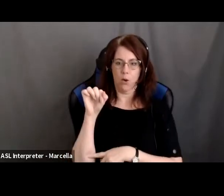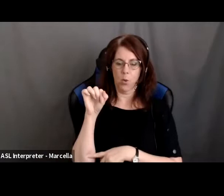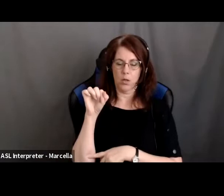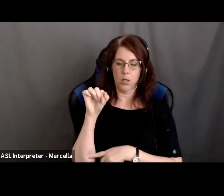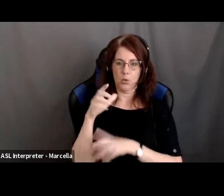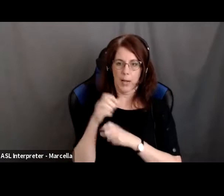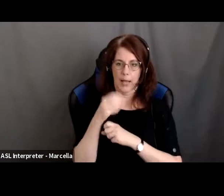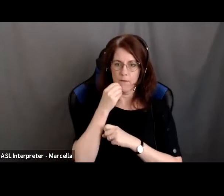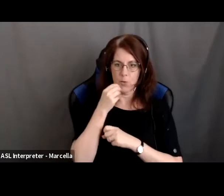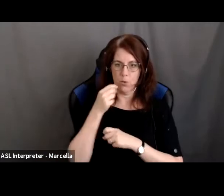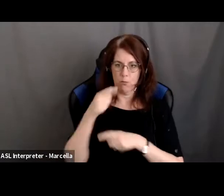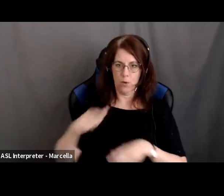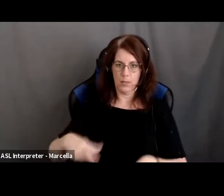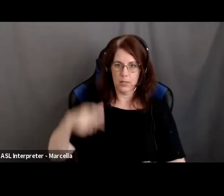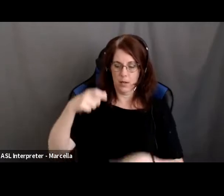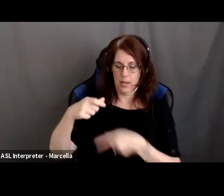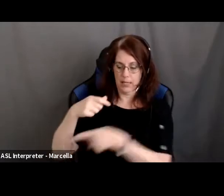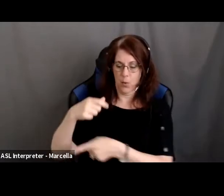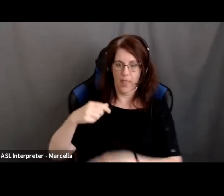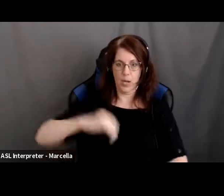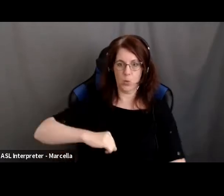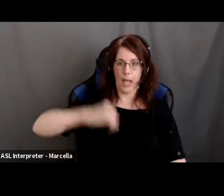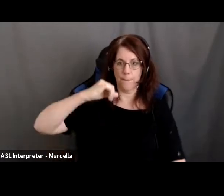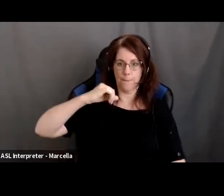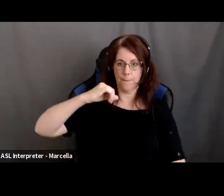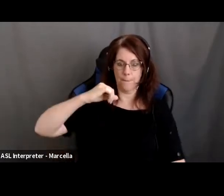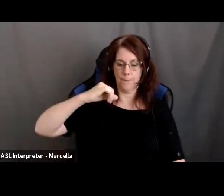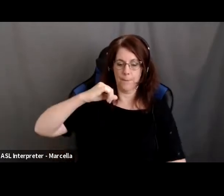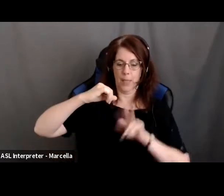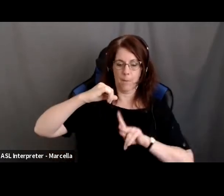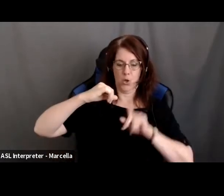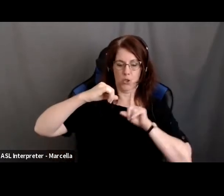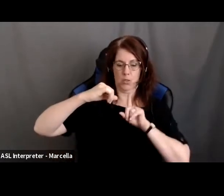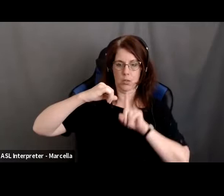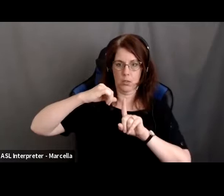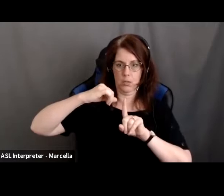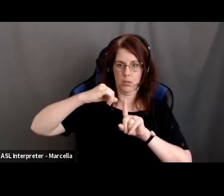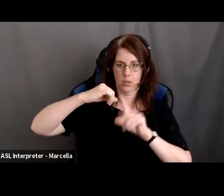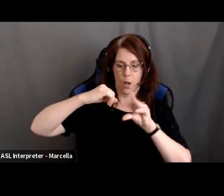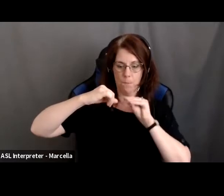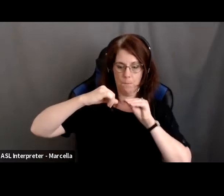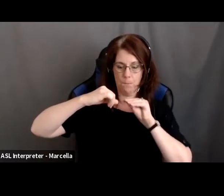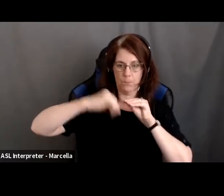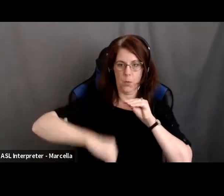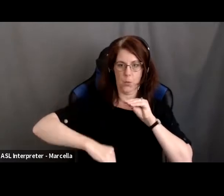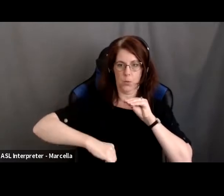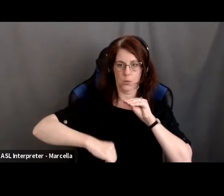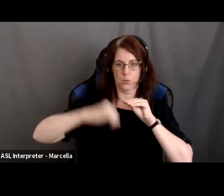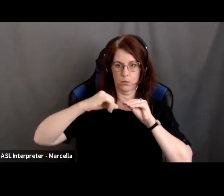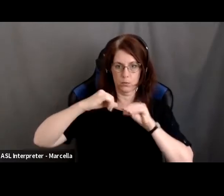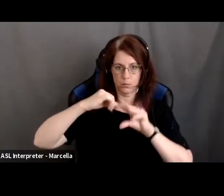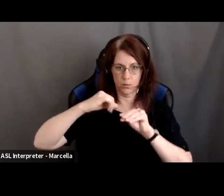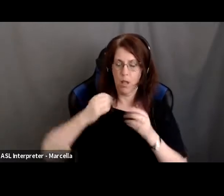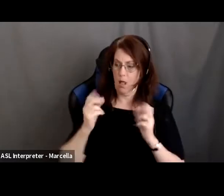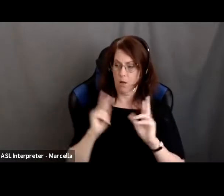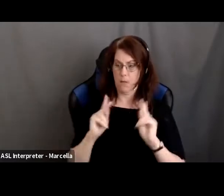spoon. So it doesn't move forward, it just kind of goes up, and then a person leans in to get the food. It's a good device. A lot of people